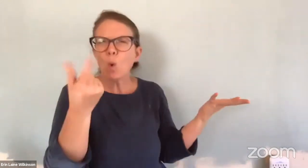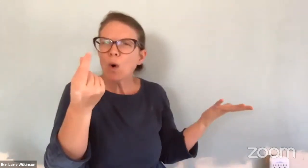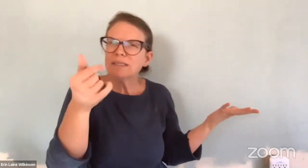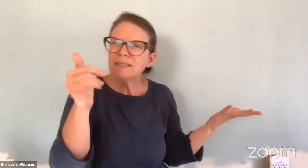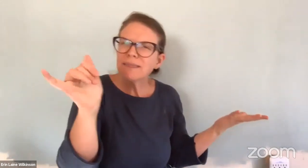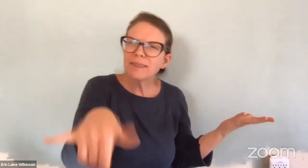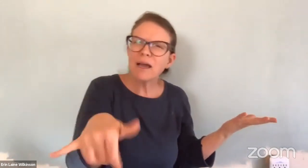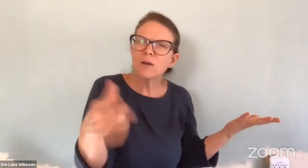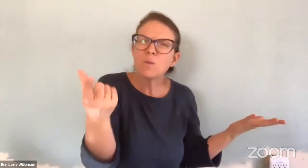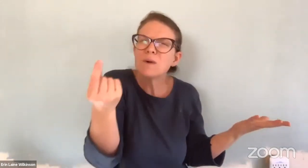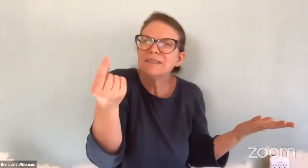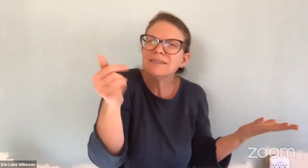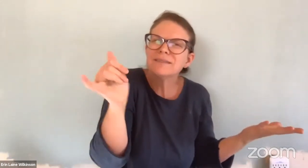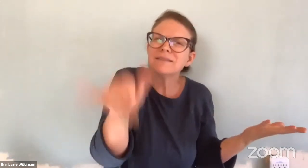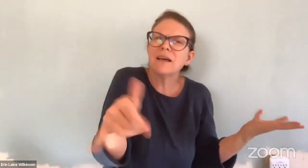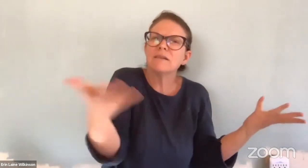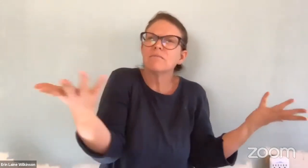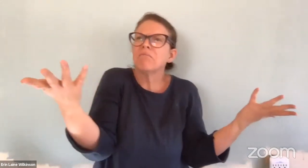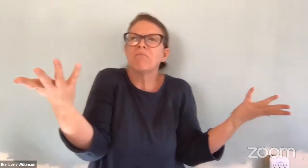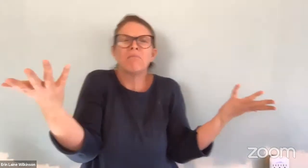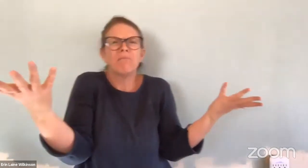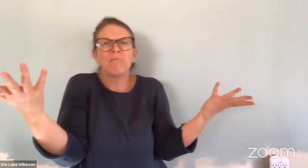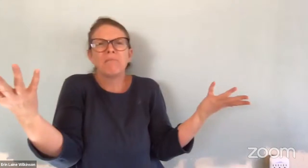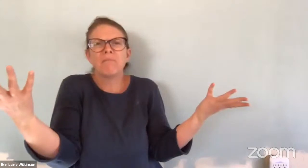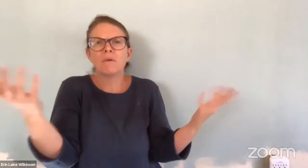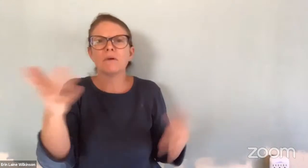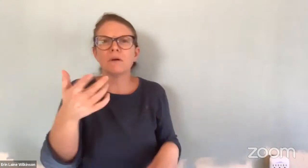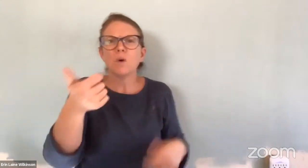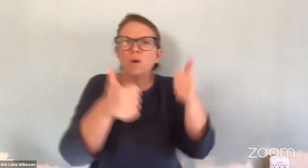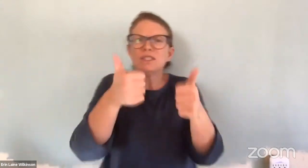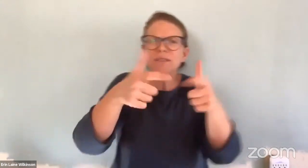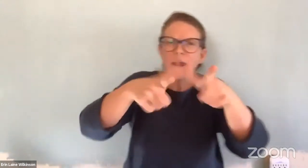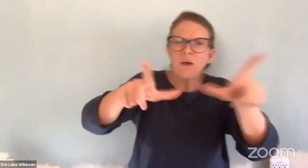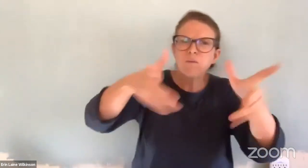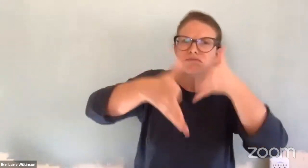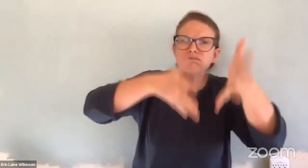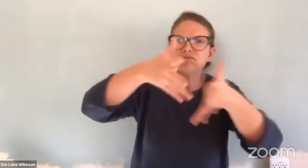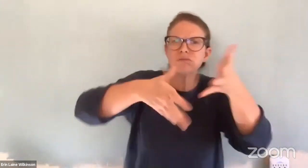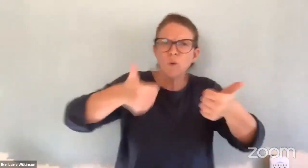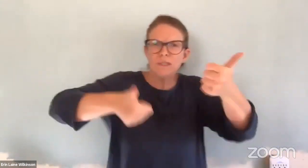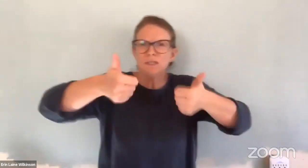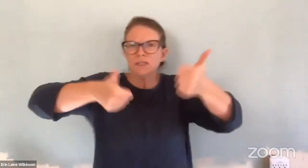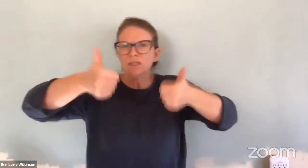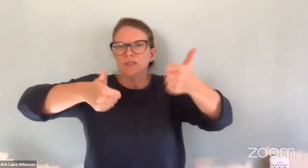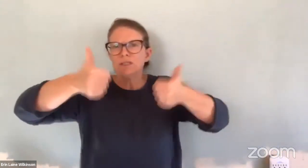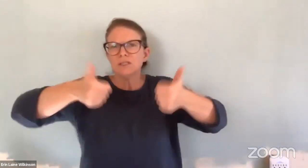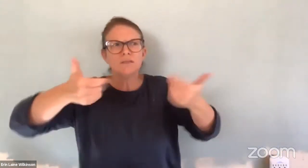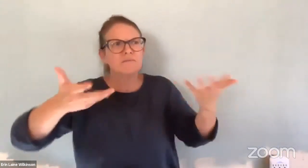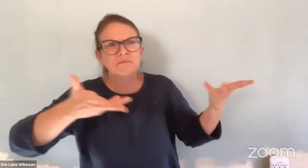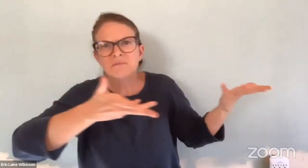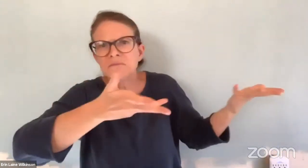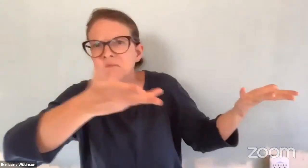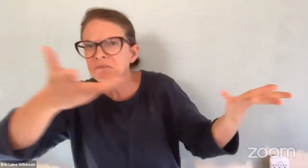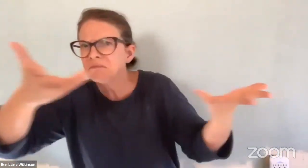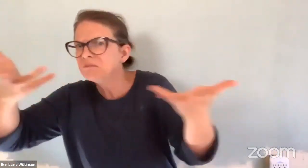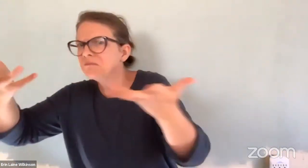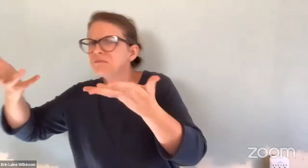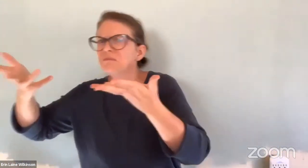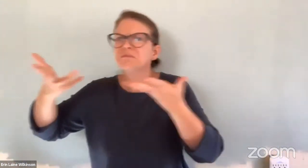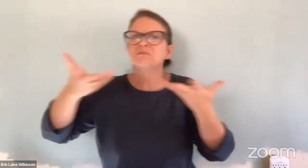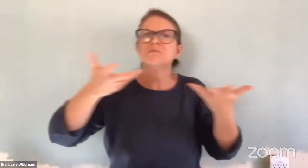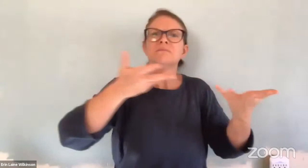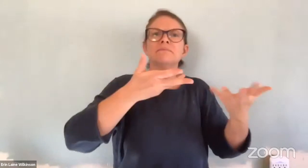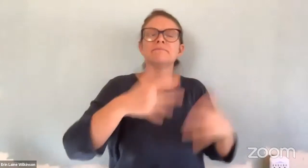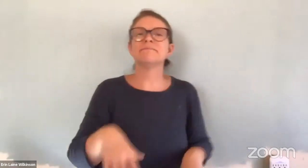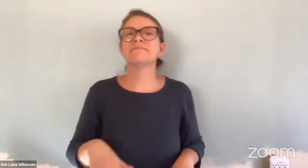stage. All right, so if we accept that, what even is that? What does that look like? And what sign language has